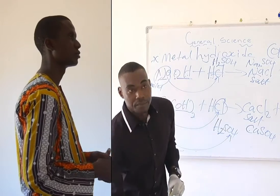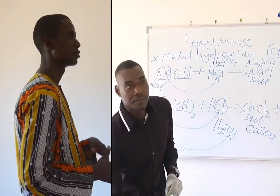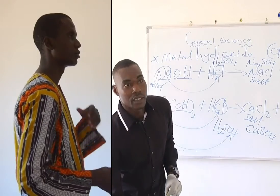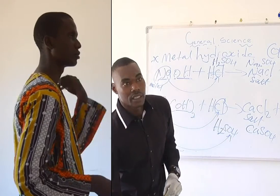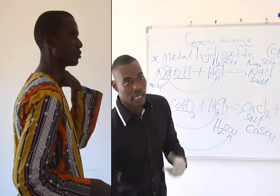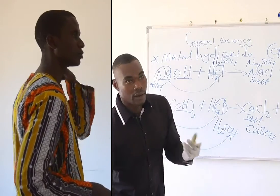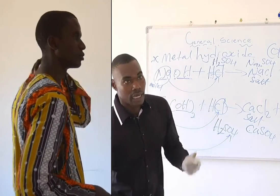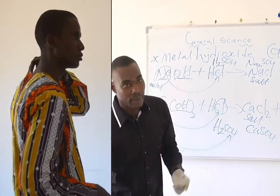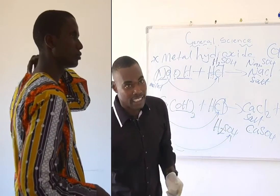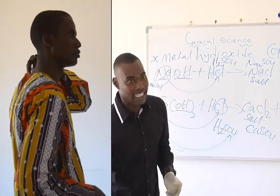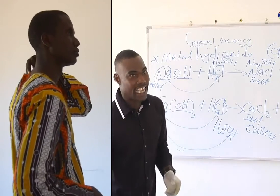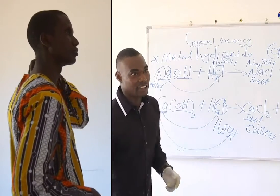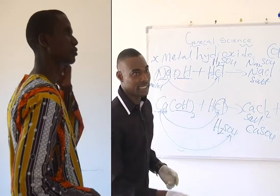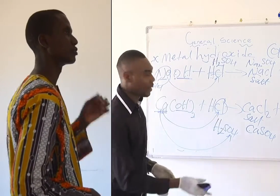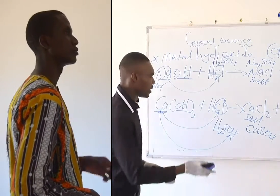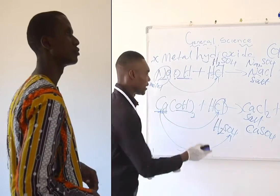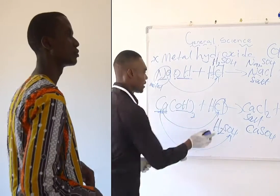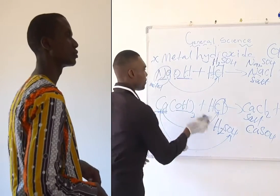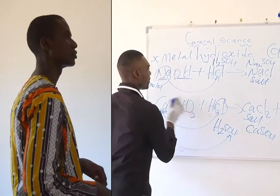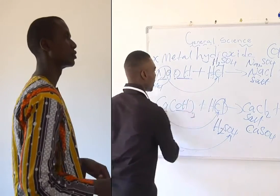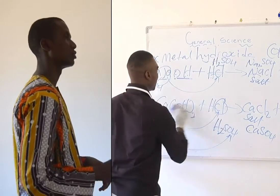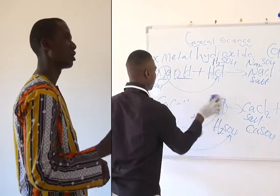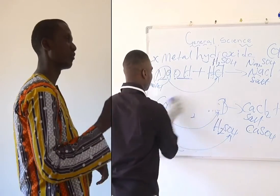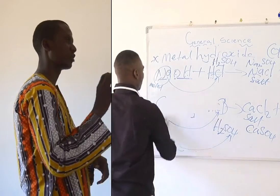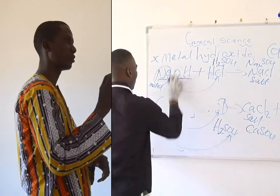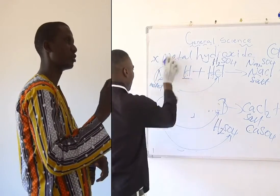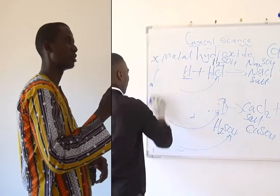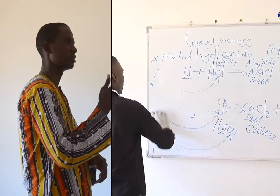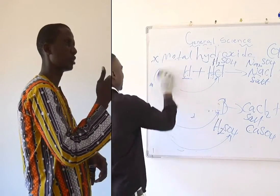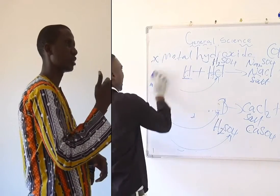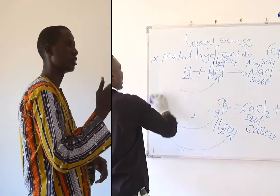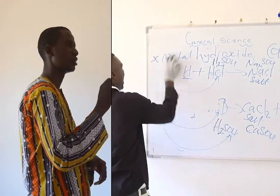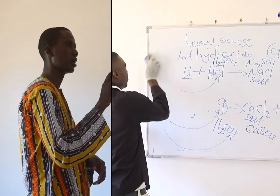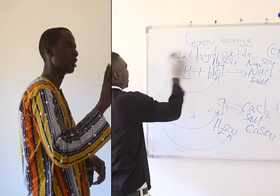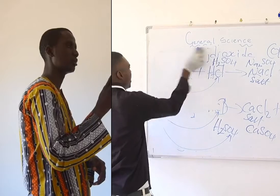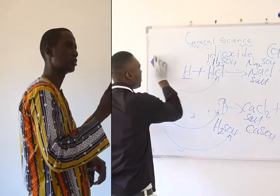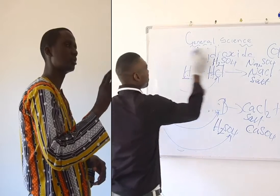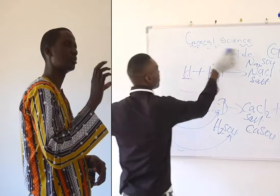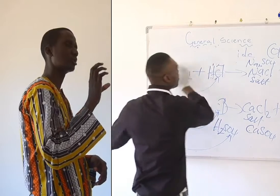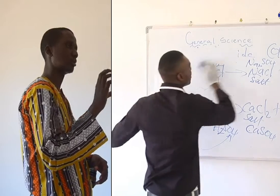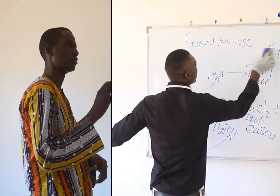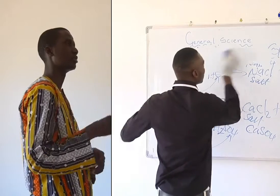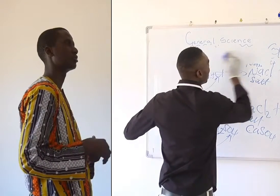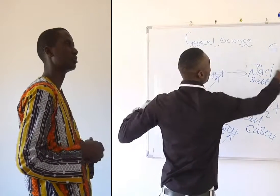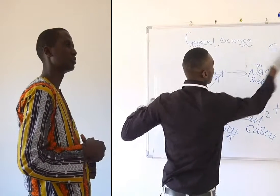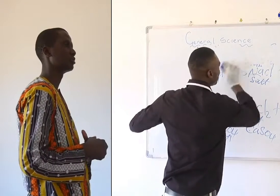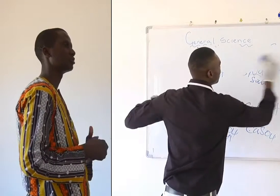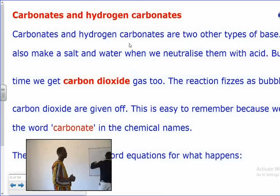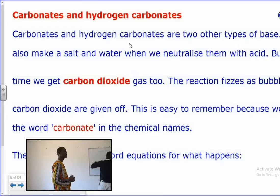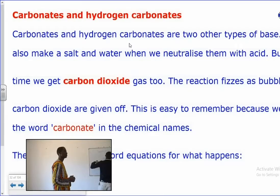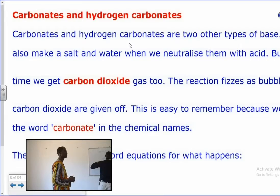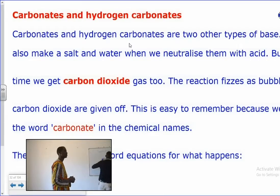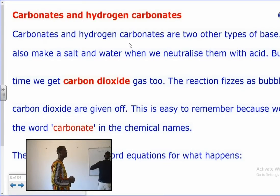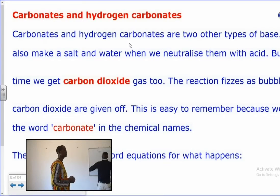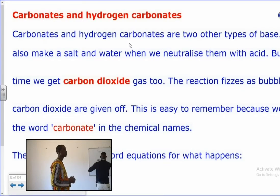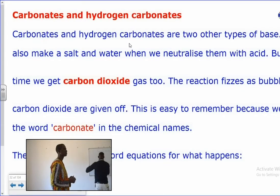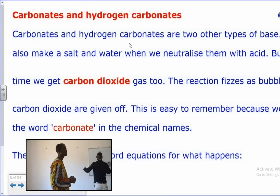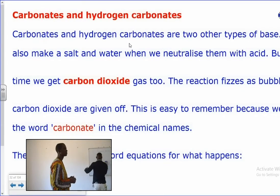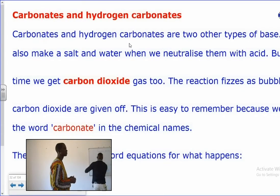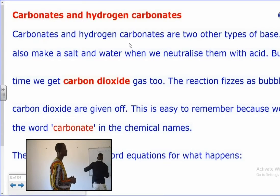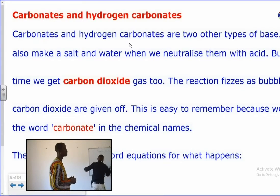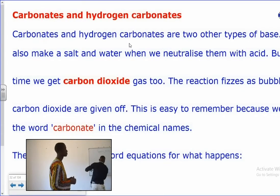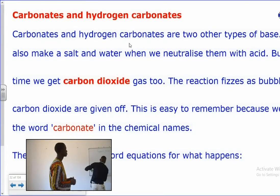Good. Now carbonates and hydrogen carbonates. Again, carbonates and hydrogen carbonates.